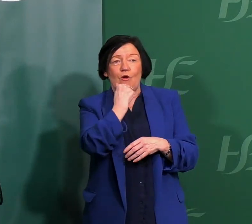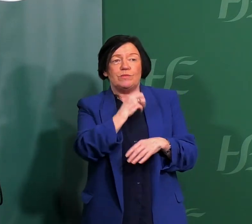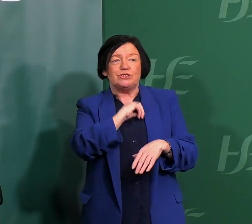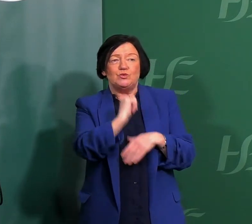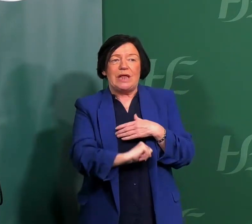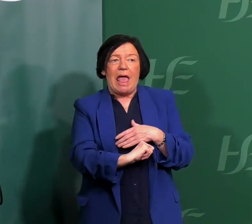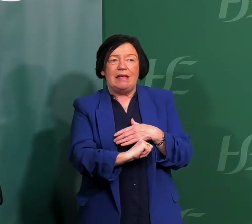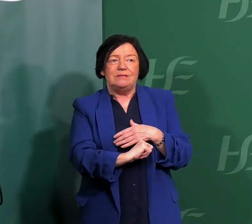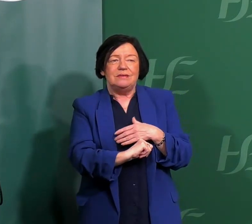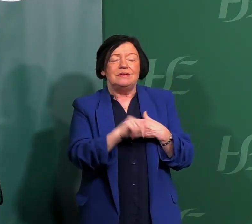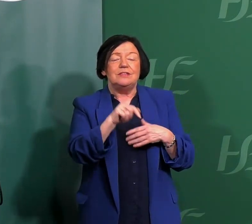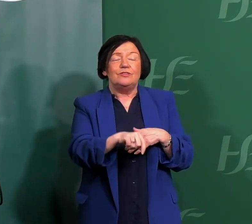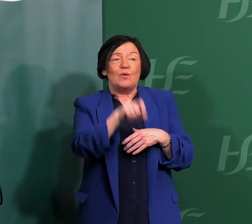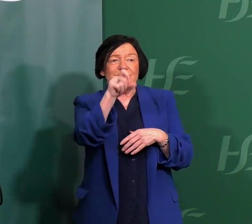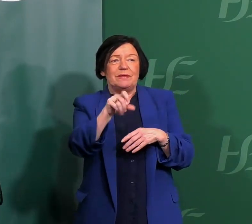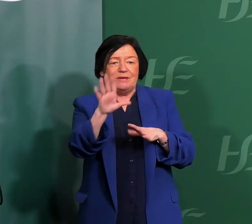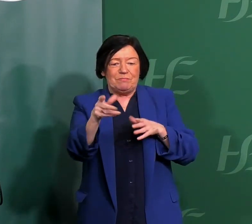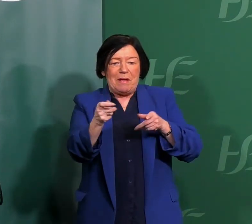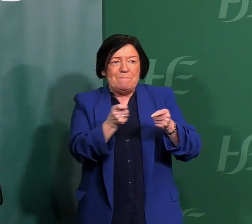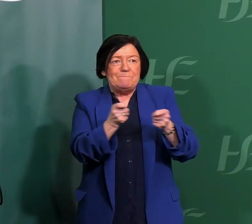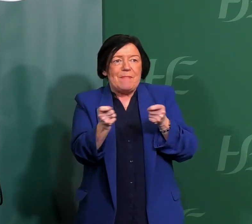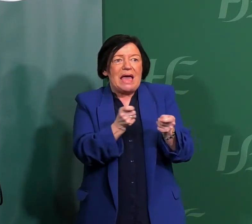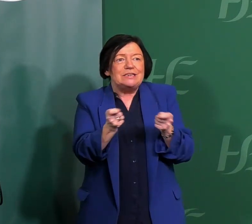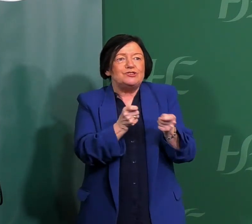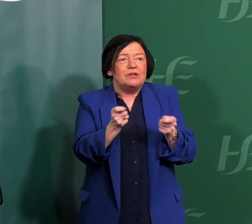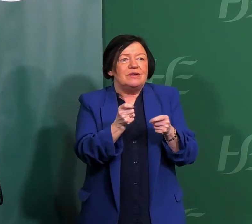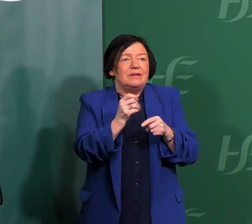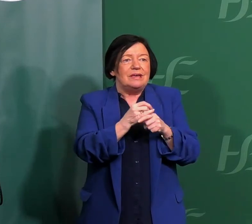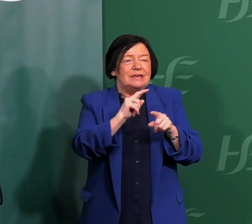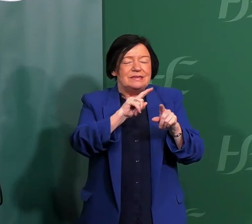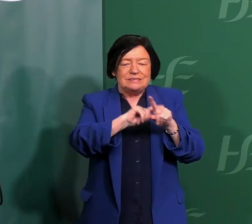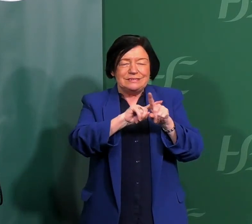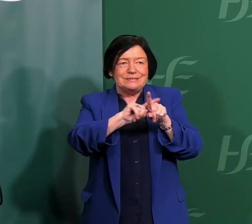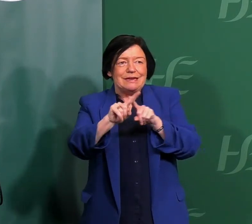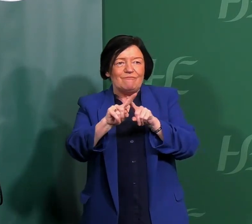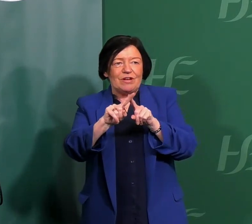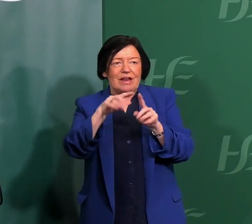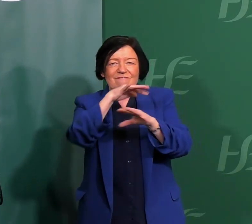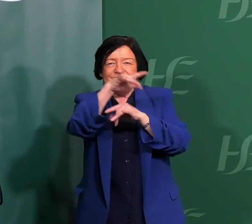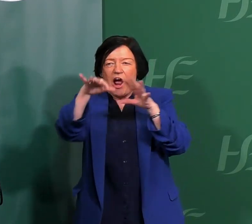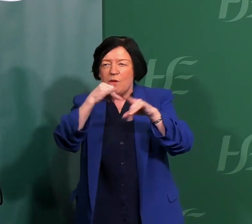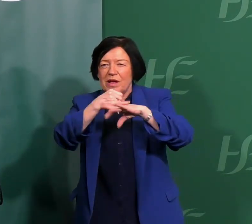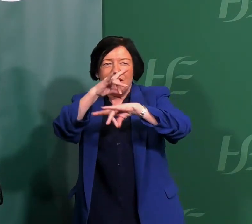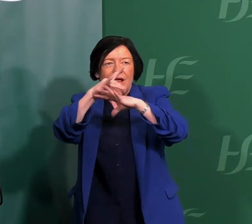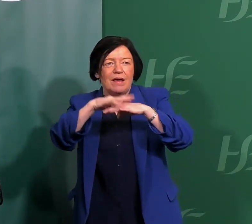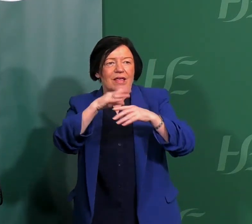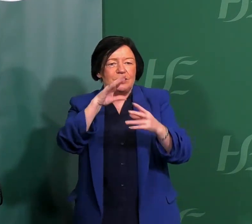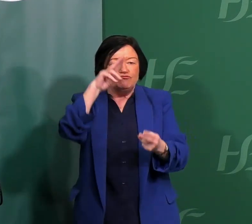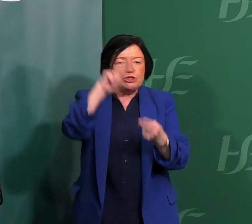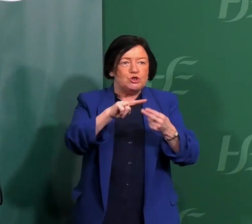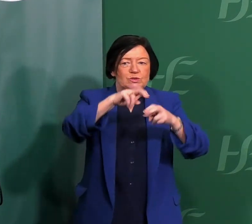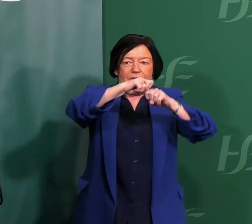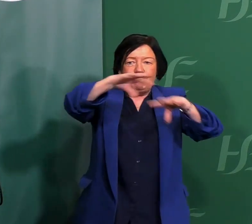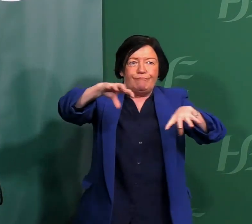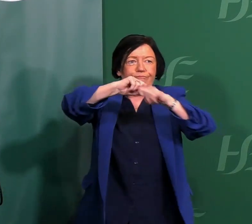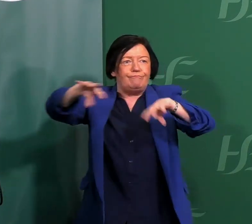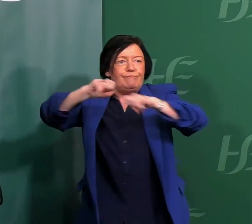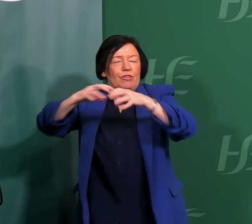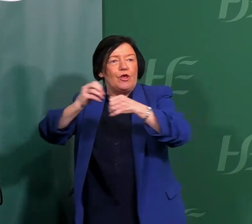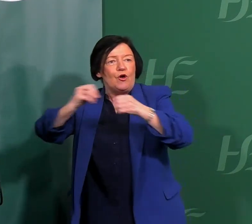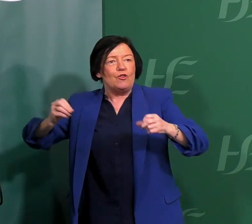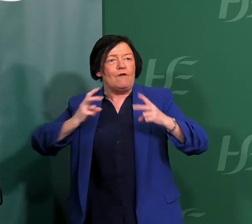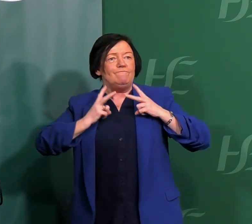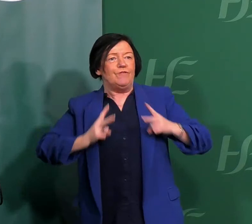today, those patients need to be managed in particular environments in the hospital that might reduce transmission to other